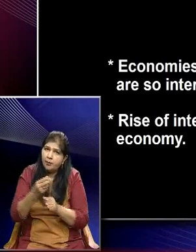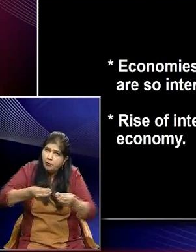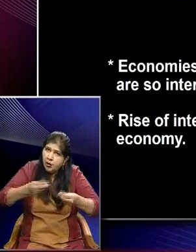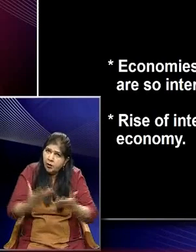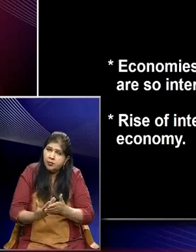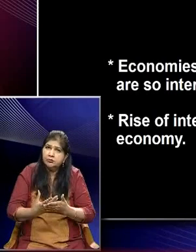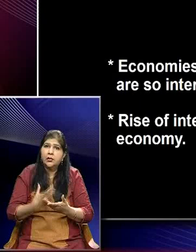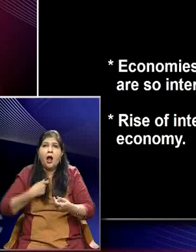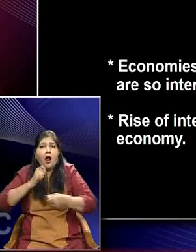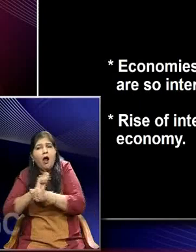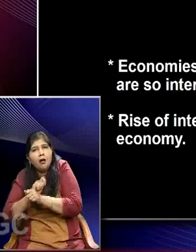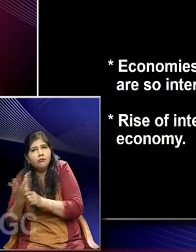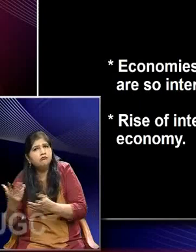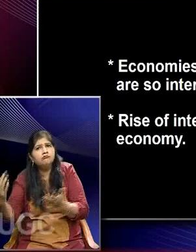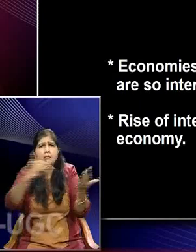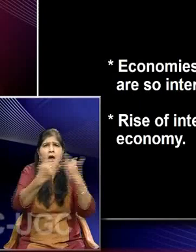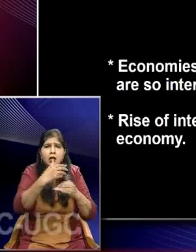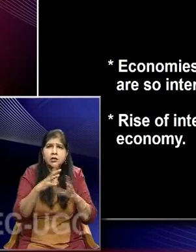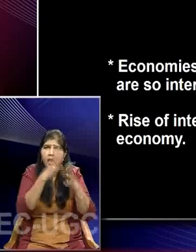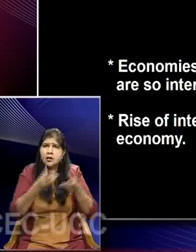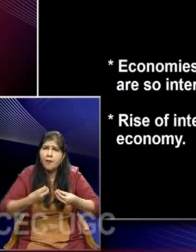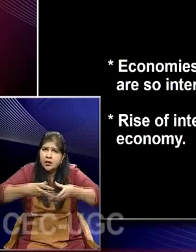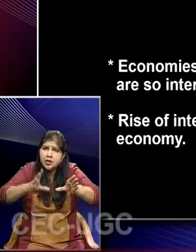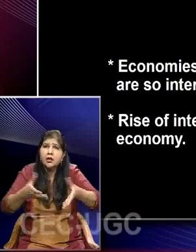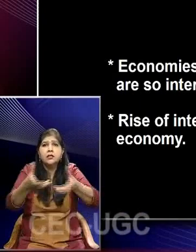Economies of countries are also